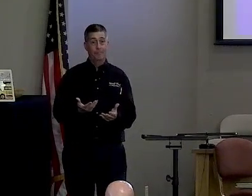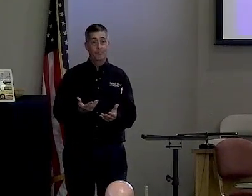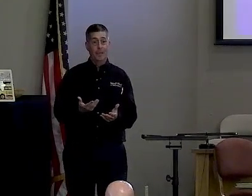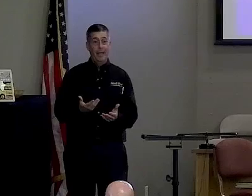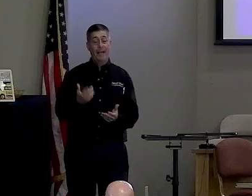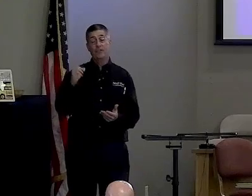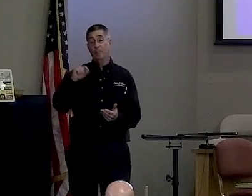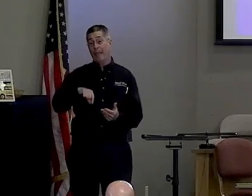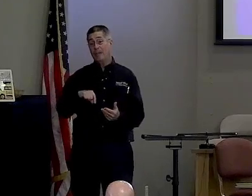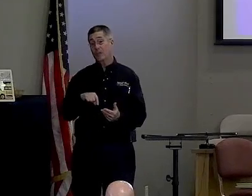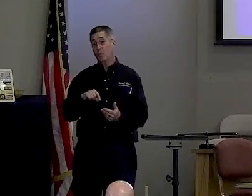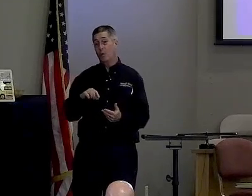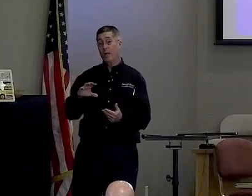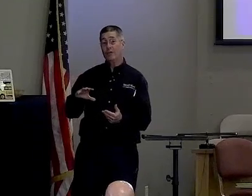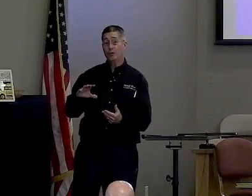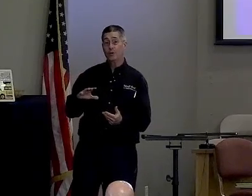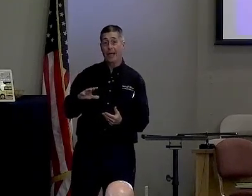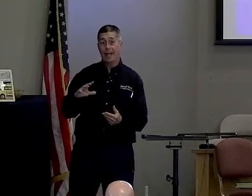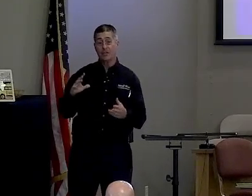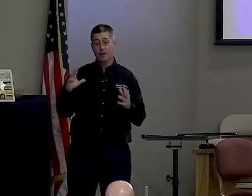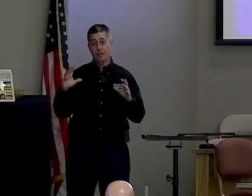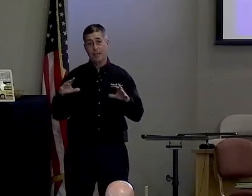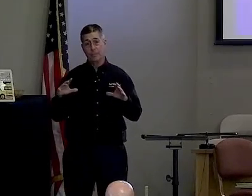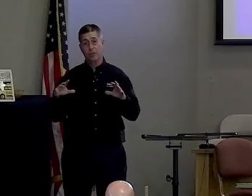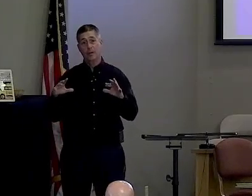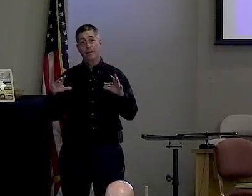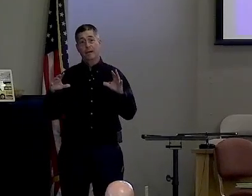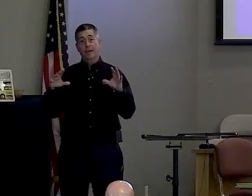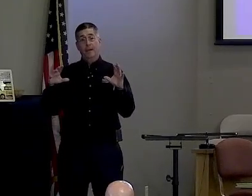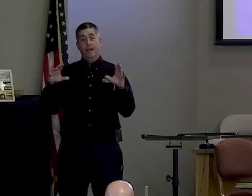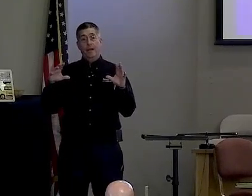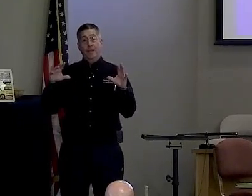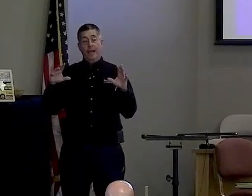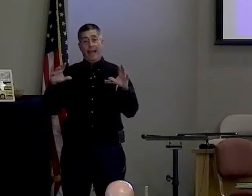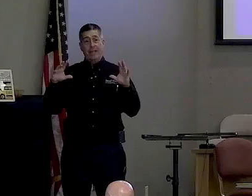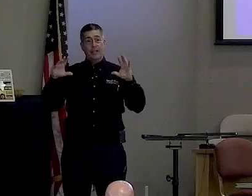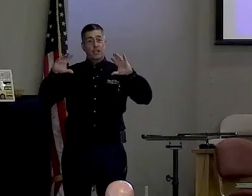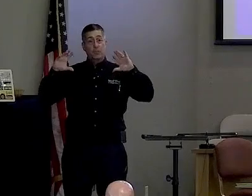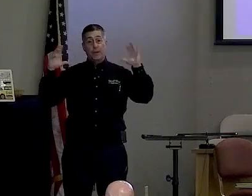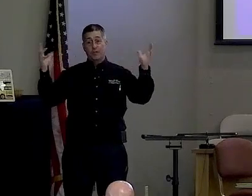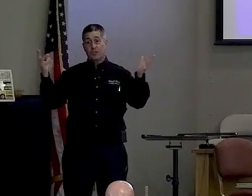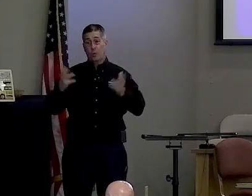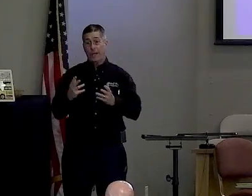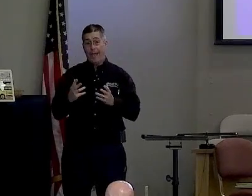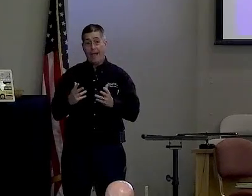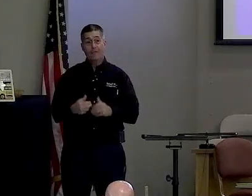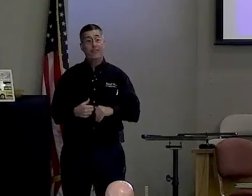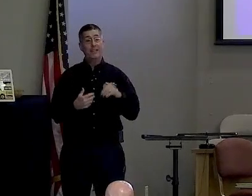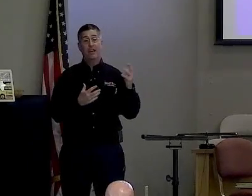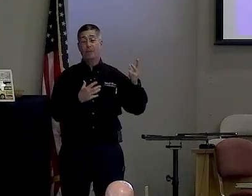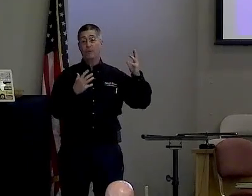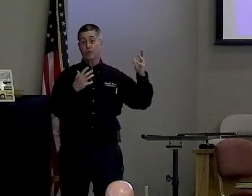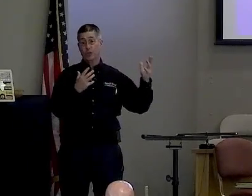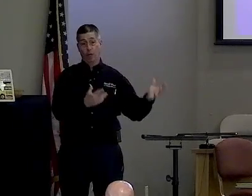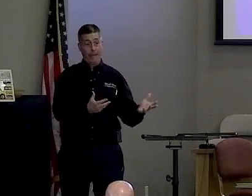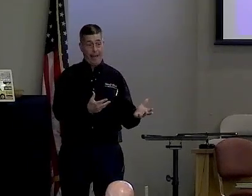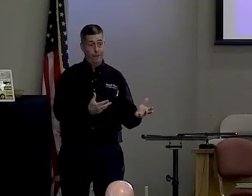And it's amazing what we do as hearing people and the experiences that we have that deaf people don't have.